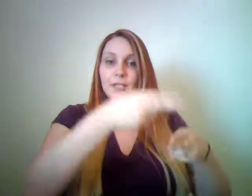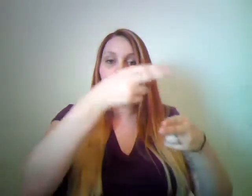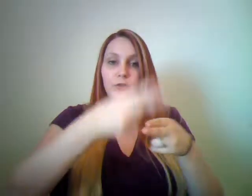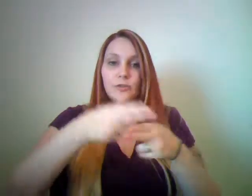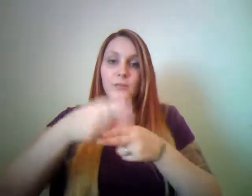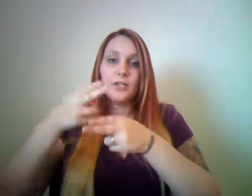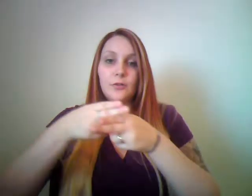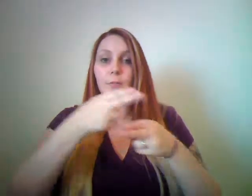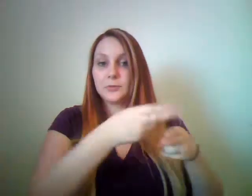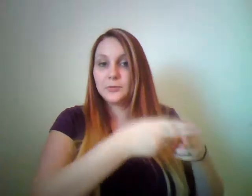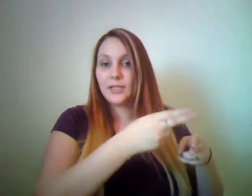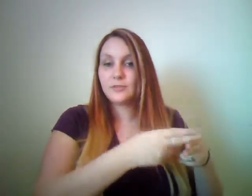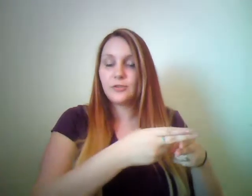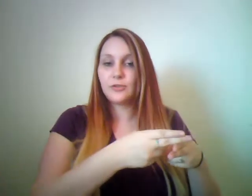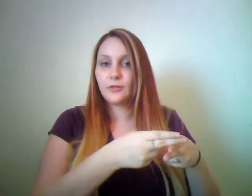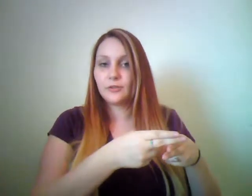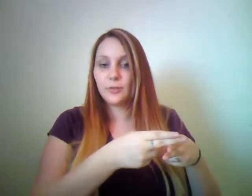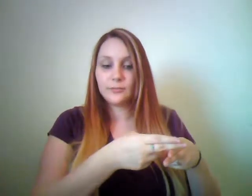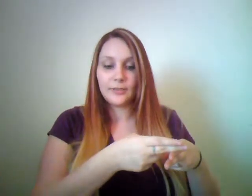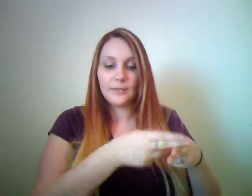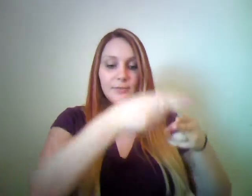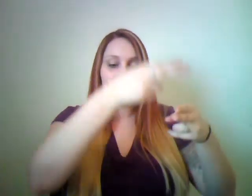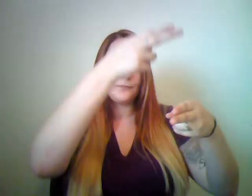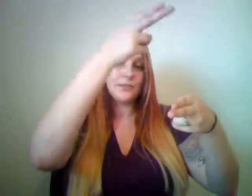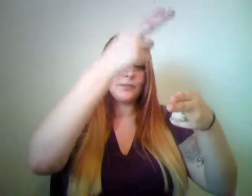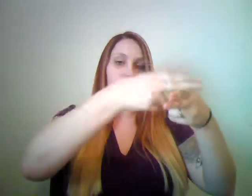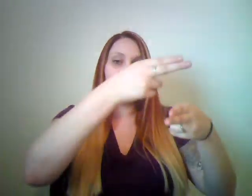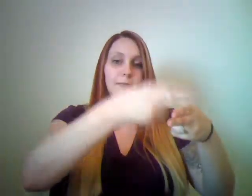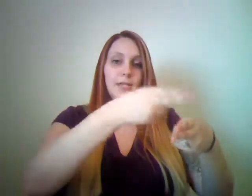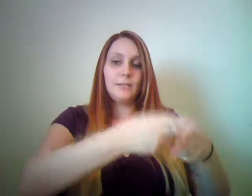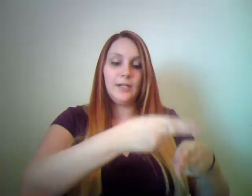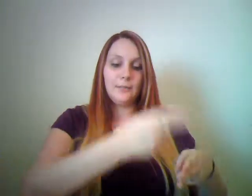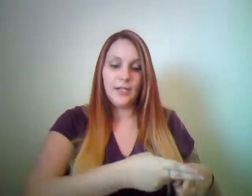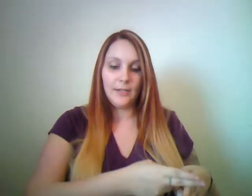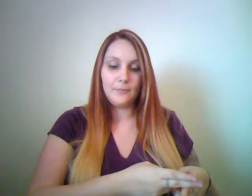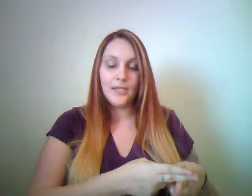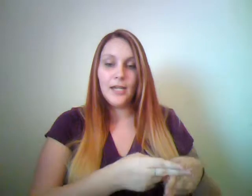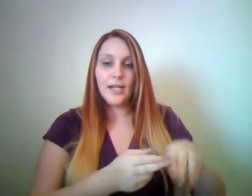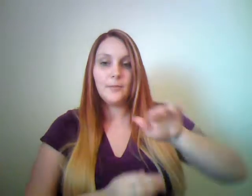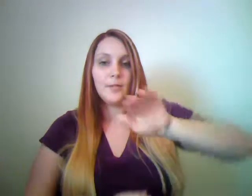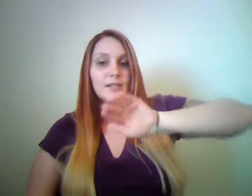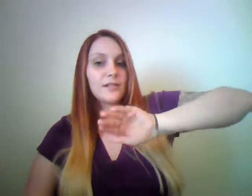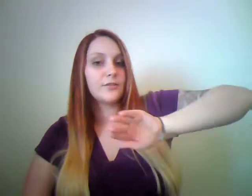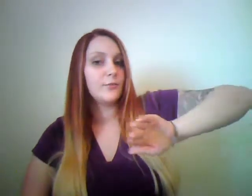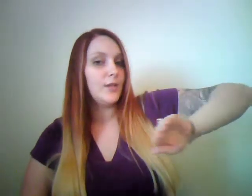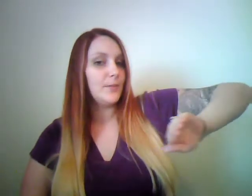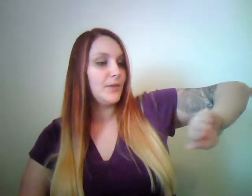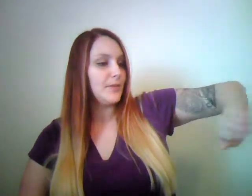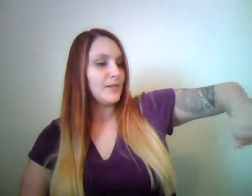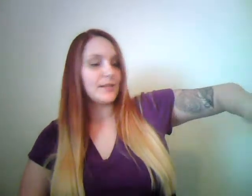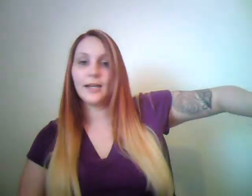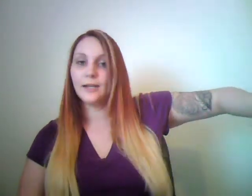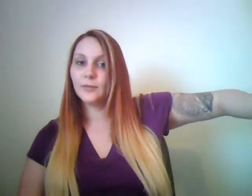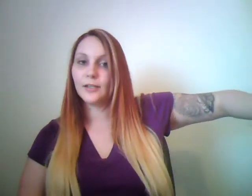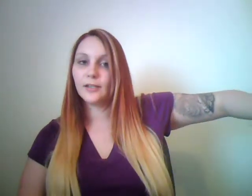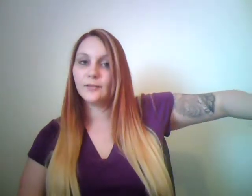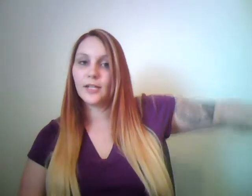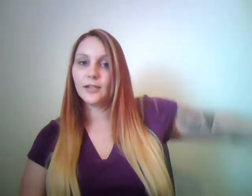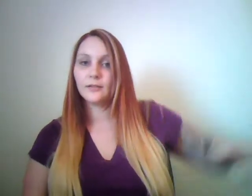You just want to do it multiple times to show there's multiple names. So name, name, name, name. And I'm going to sweep them aside with my left hand,